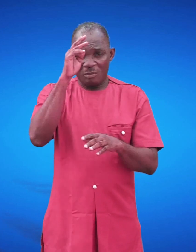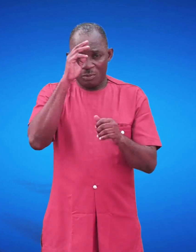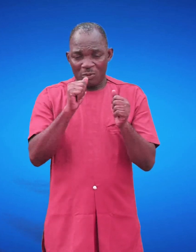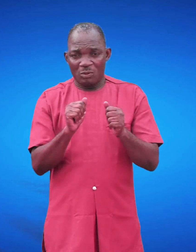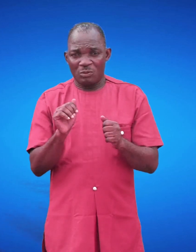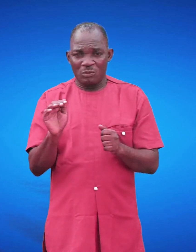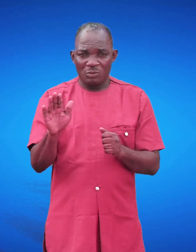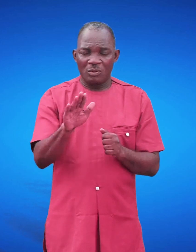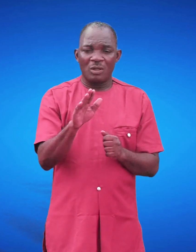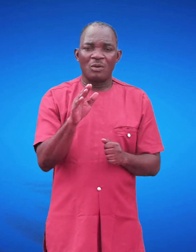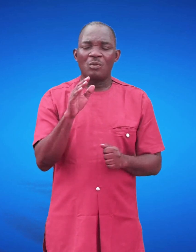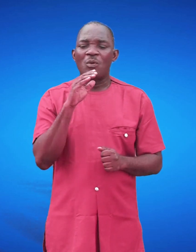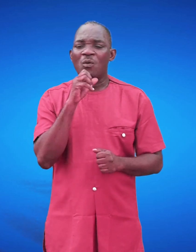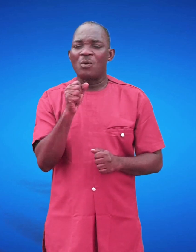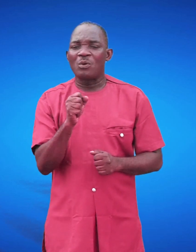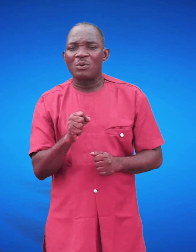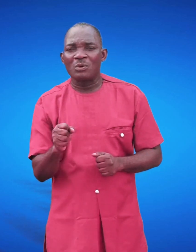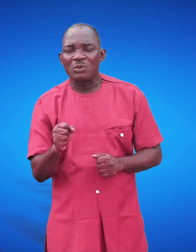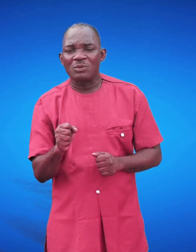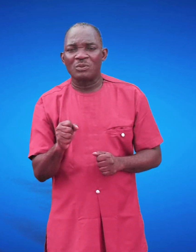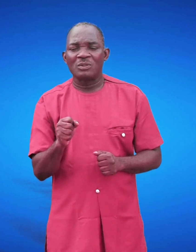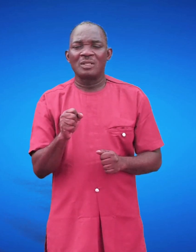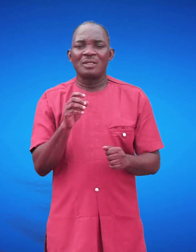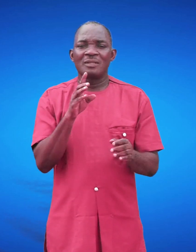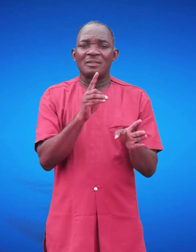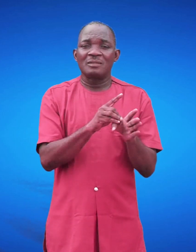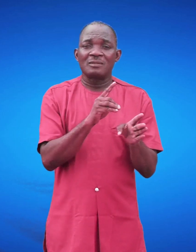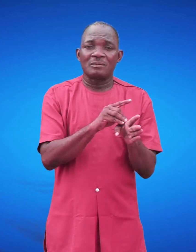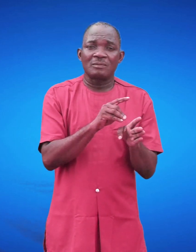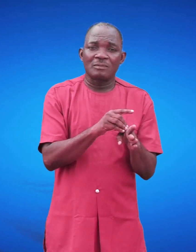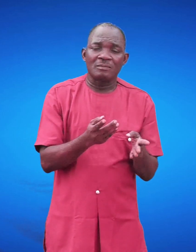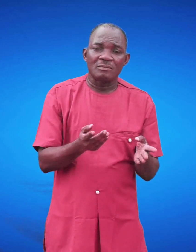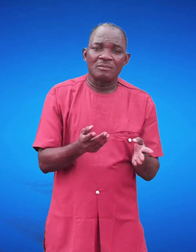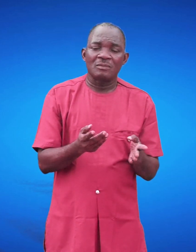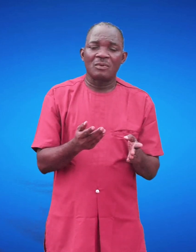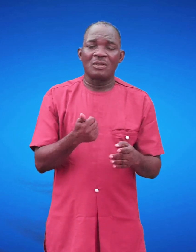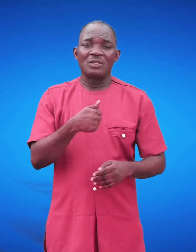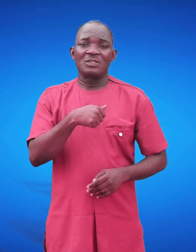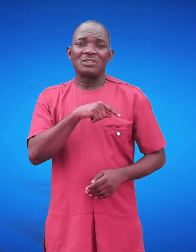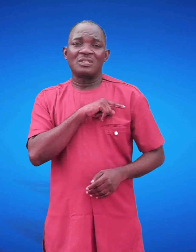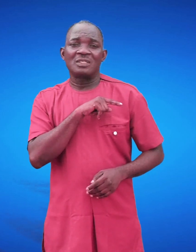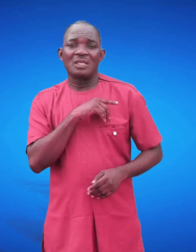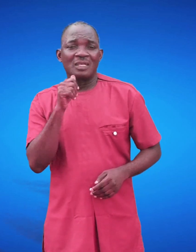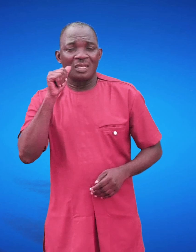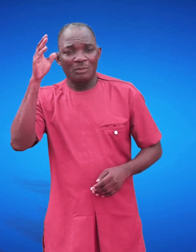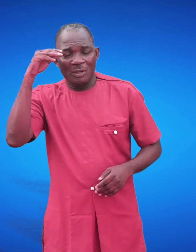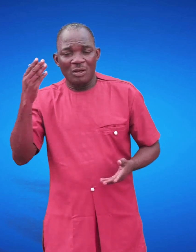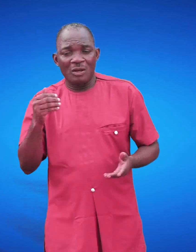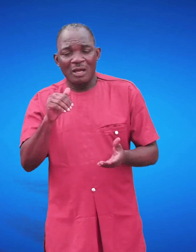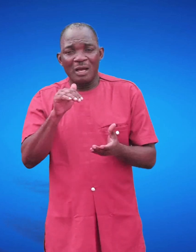your age, disability, gender, marital status,